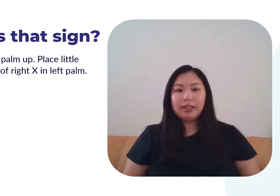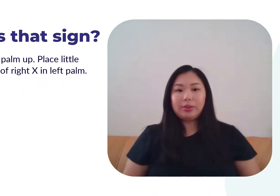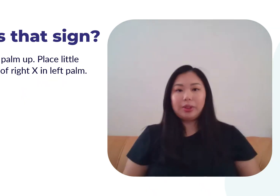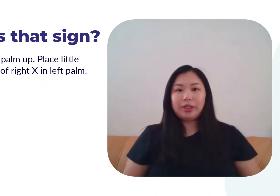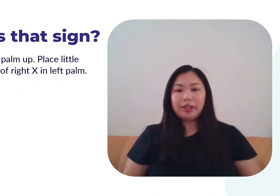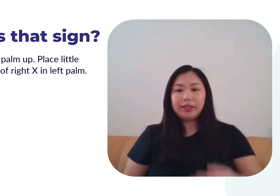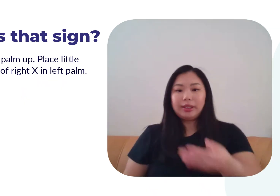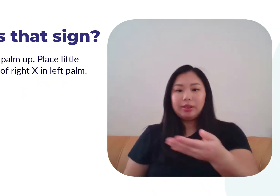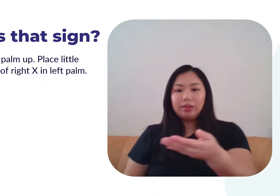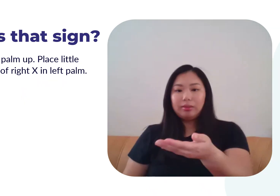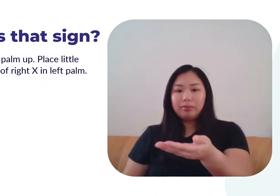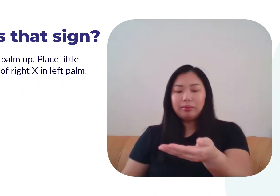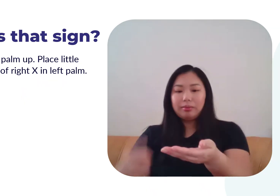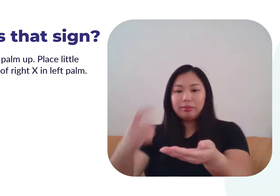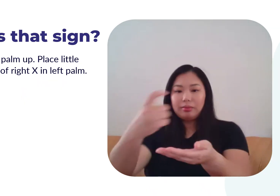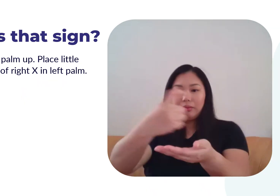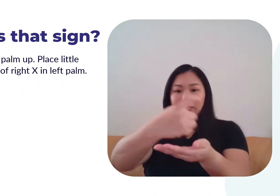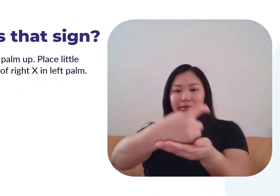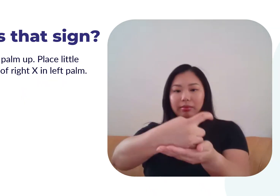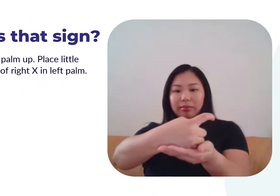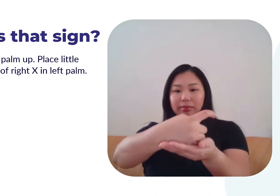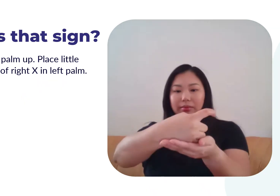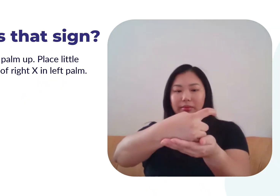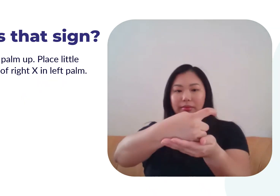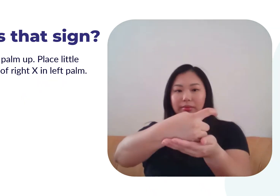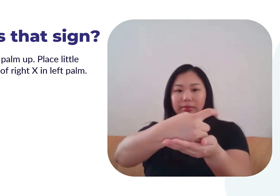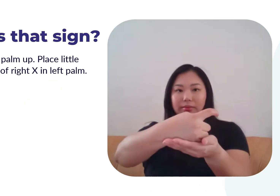The next word is